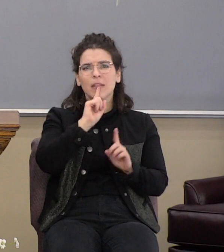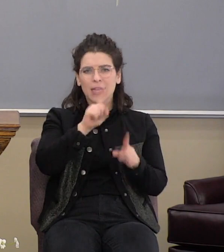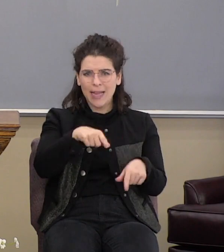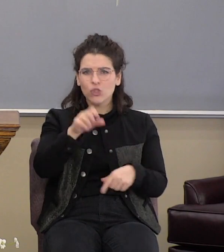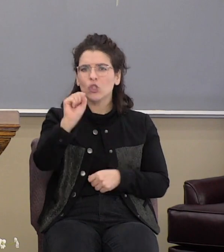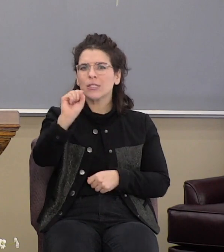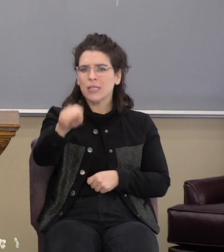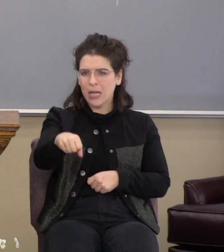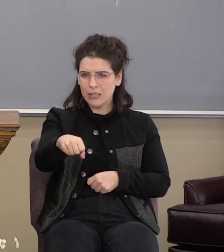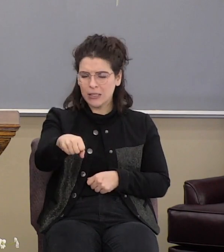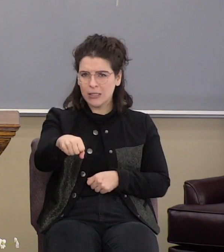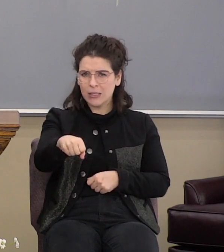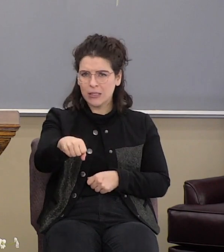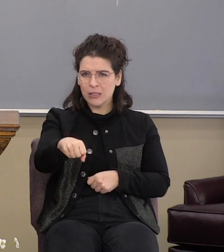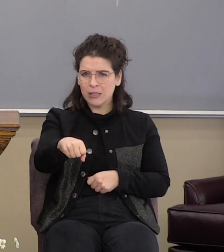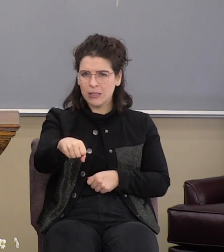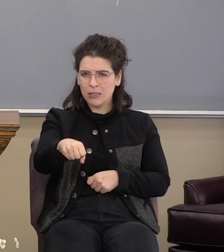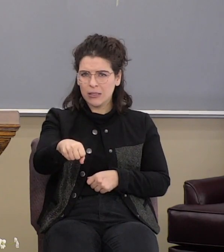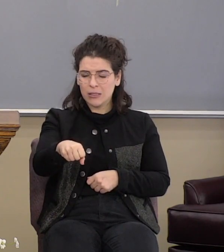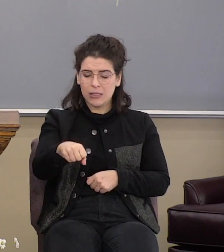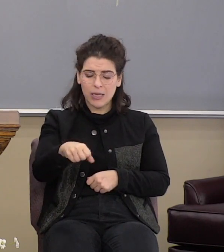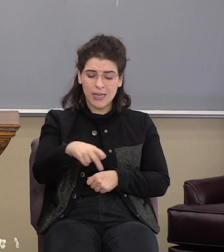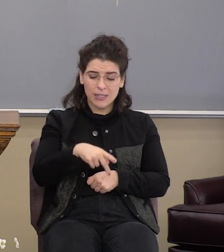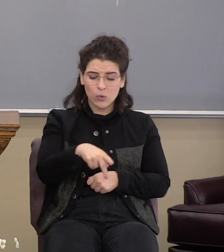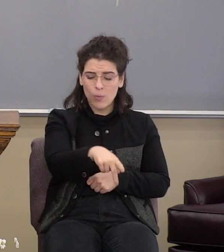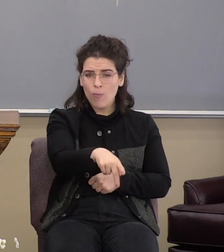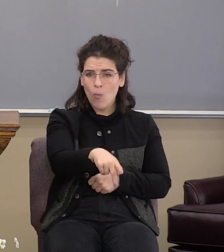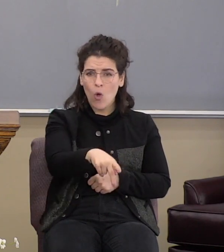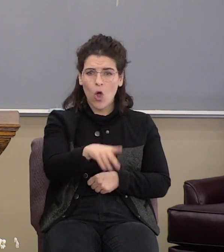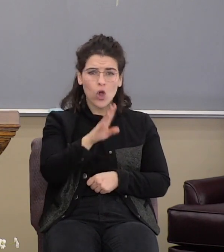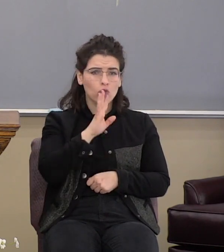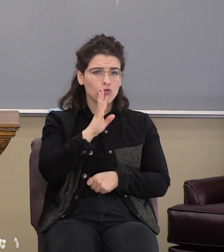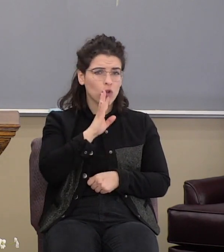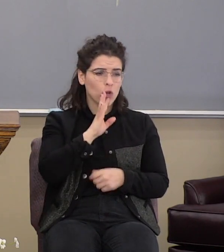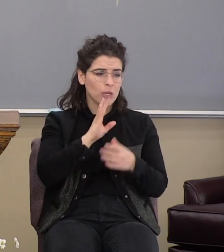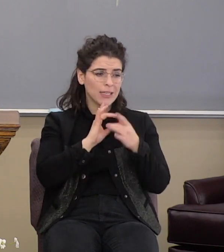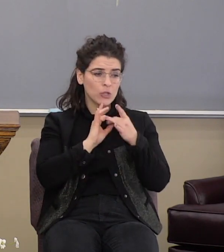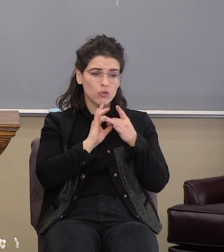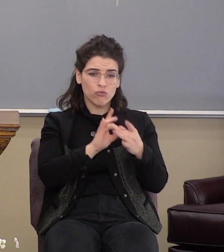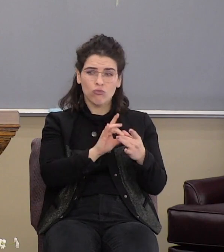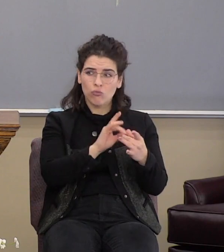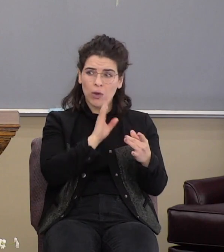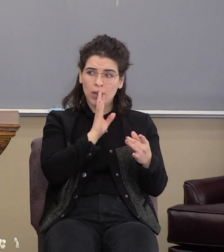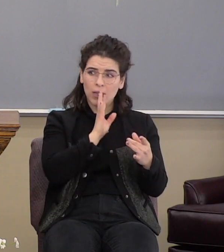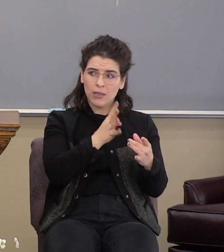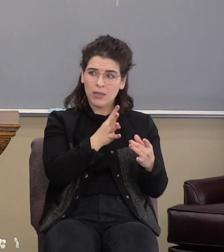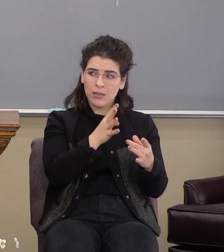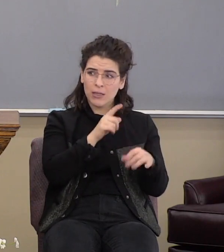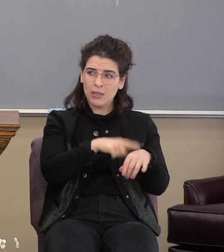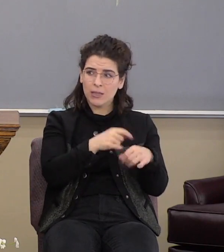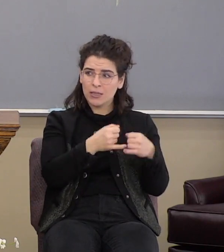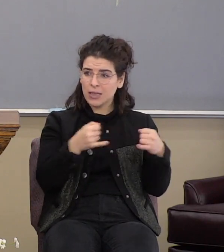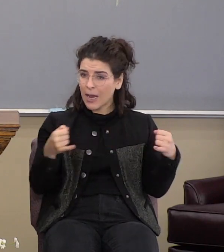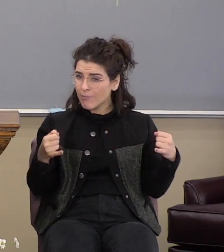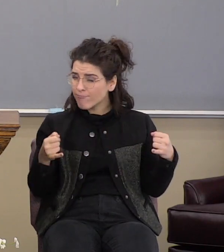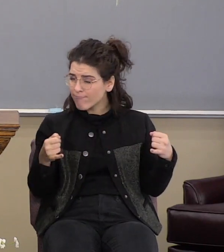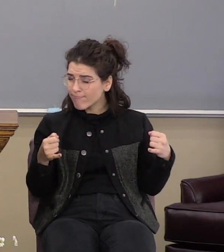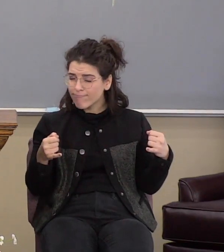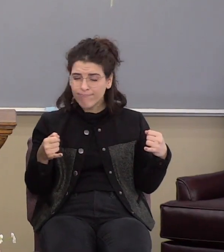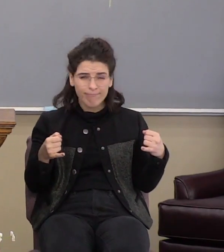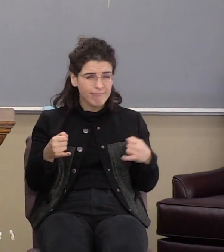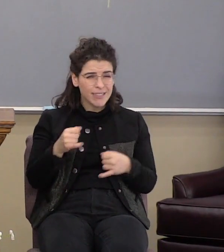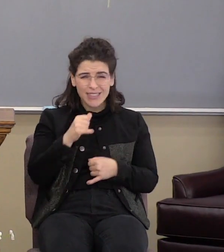Is Paul referring to it directly in the timeline? He's not referring to